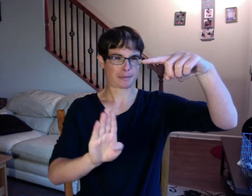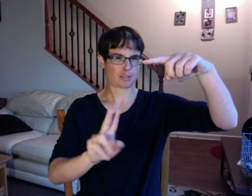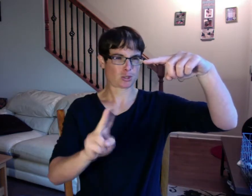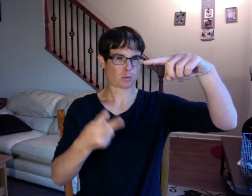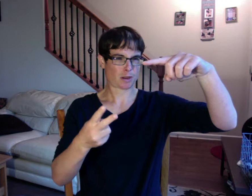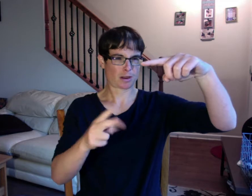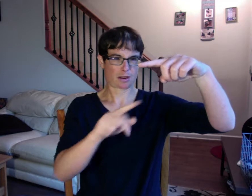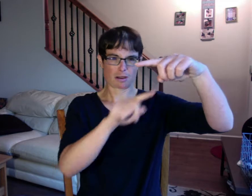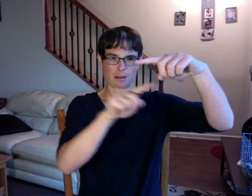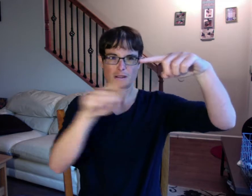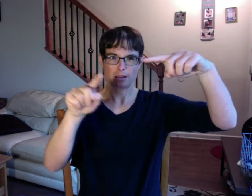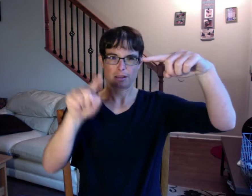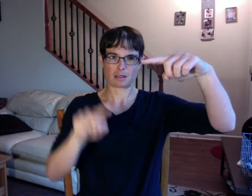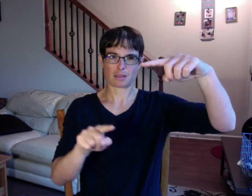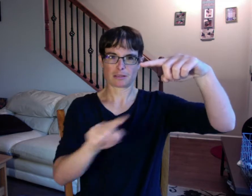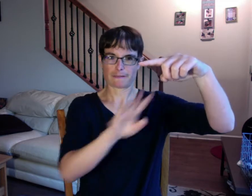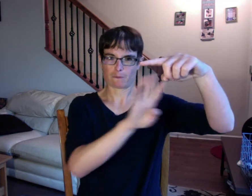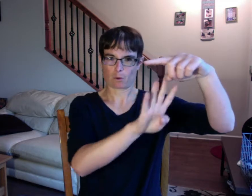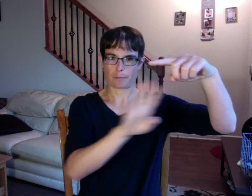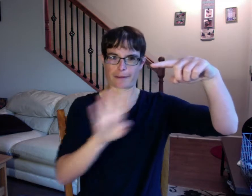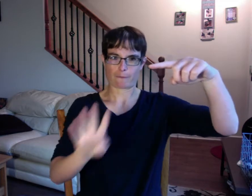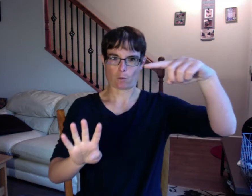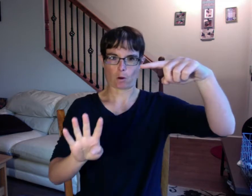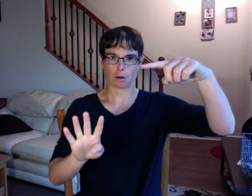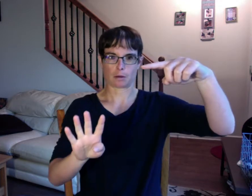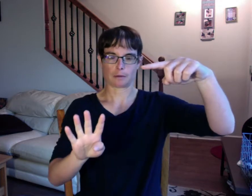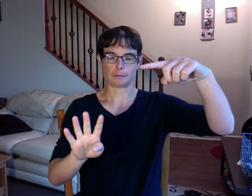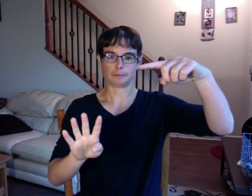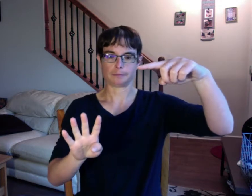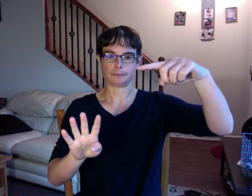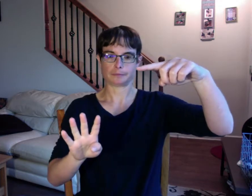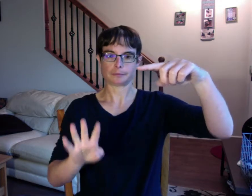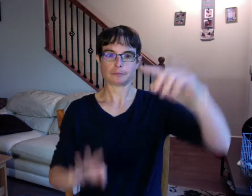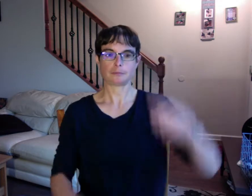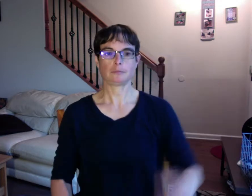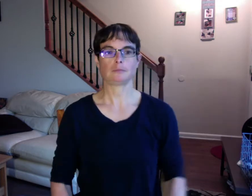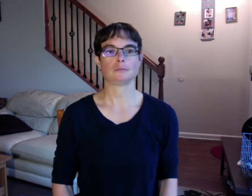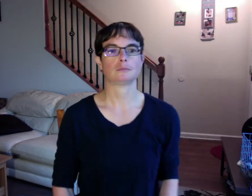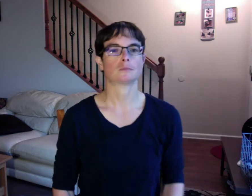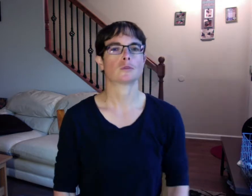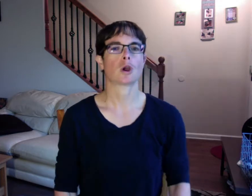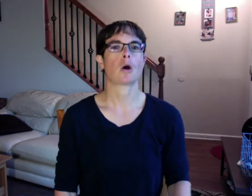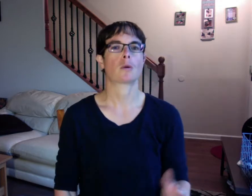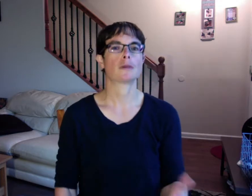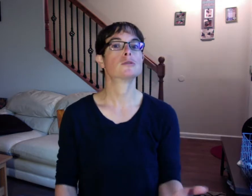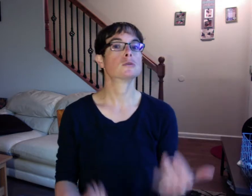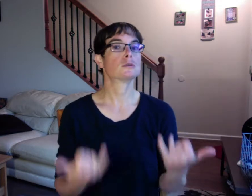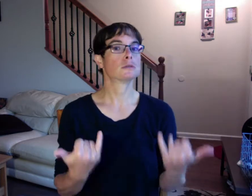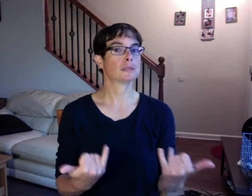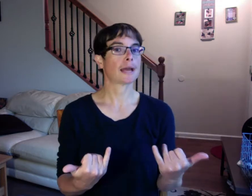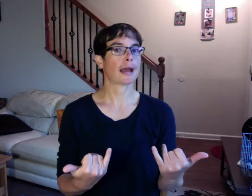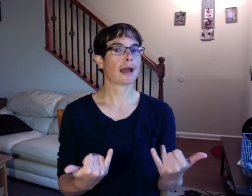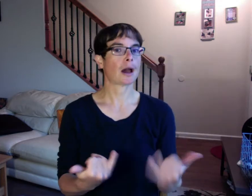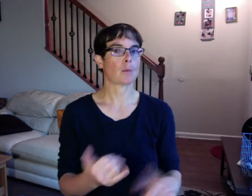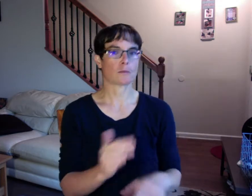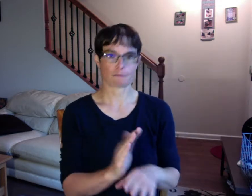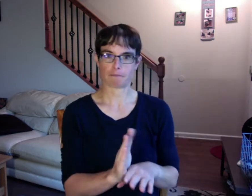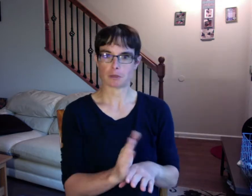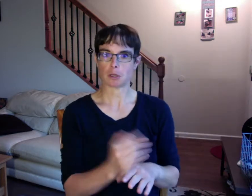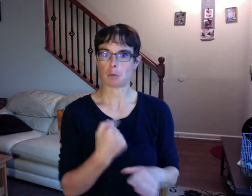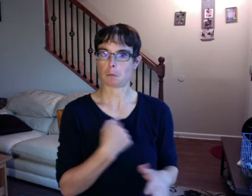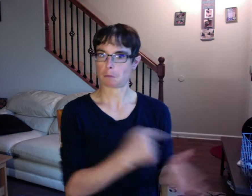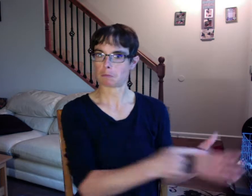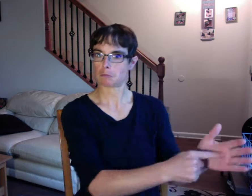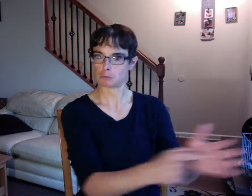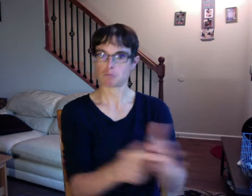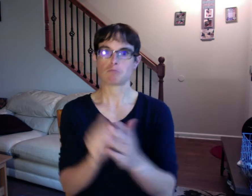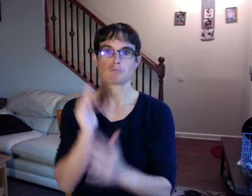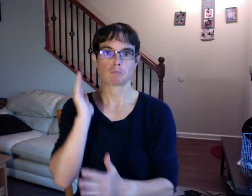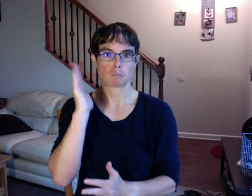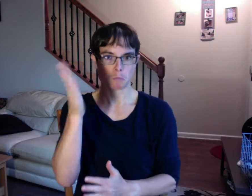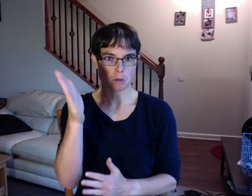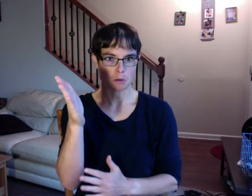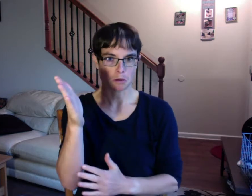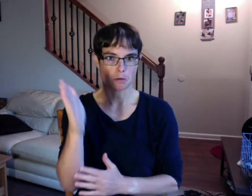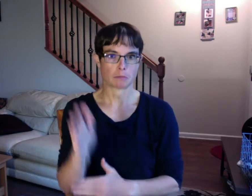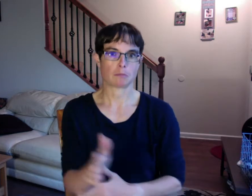4 square. And I'm going to show you a little video that's going to kind of show you how a squared plus b squared actually equals